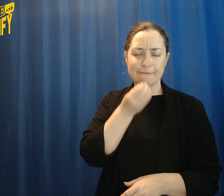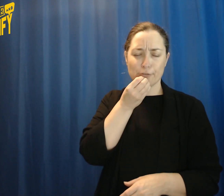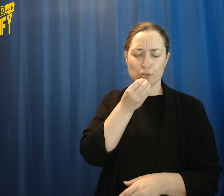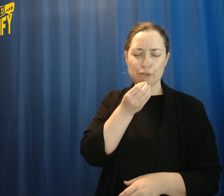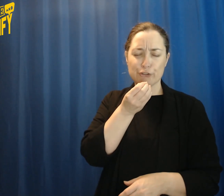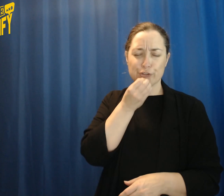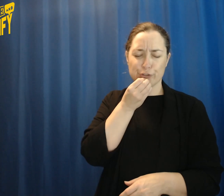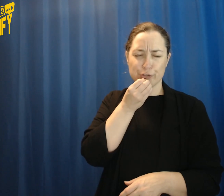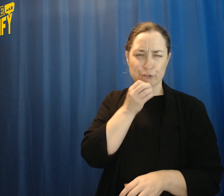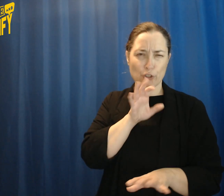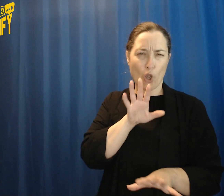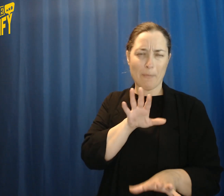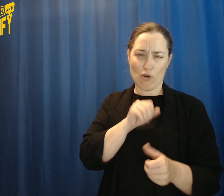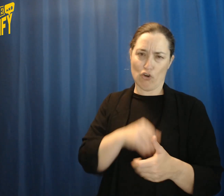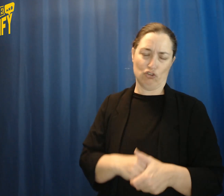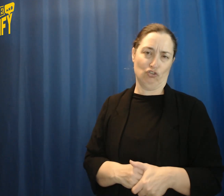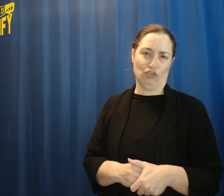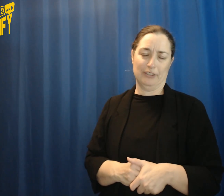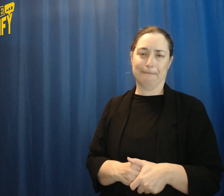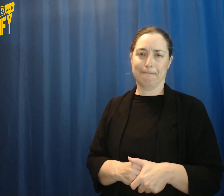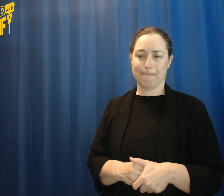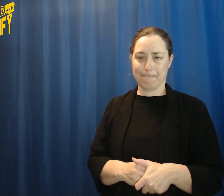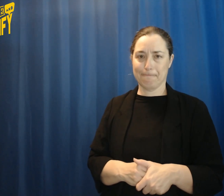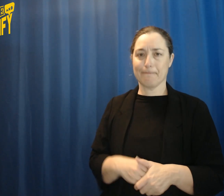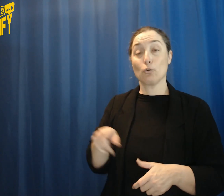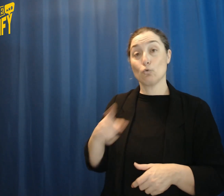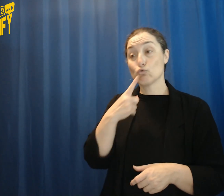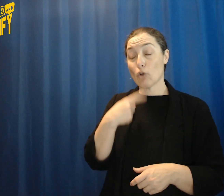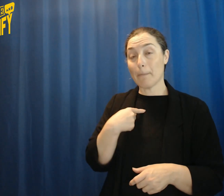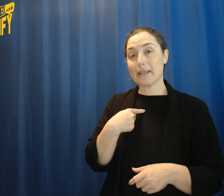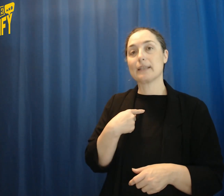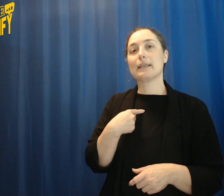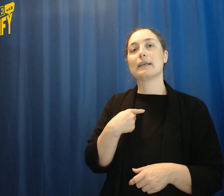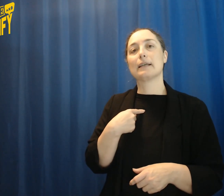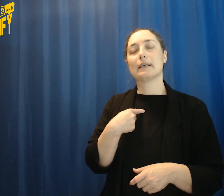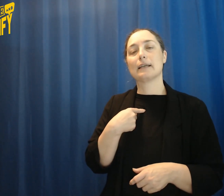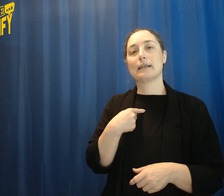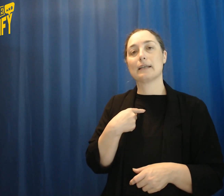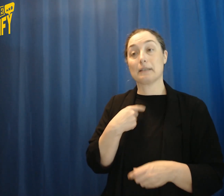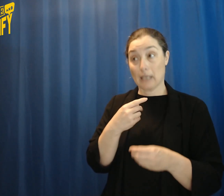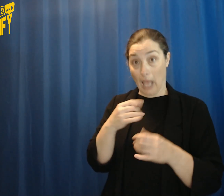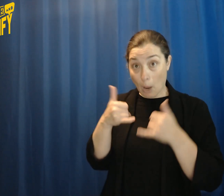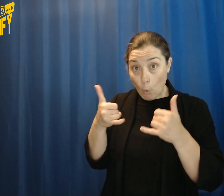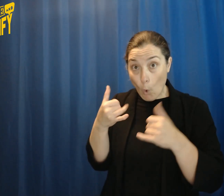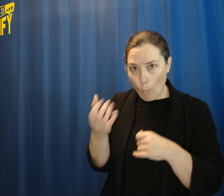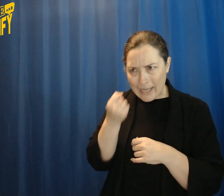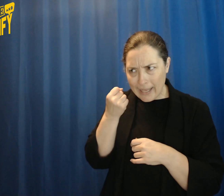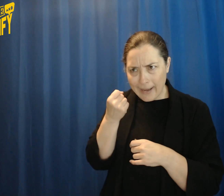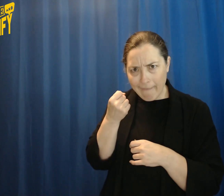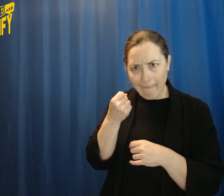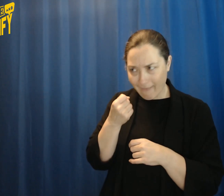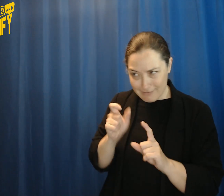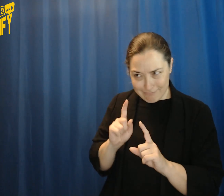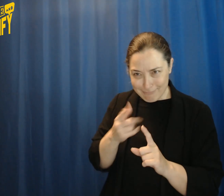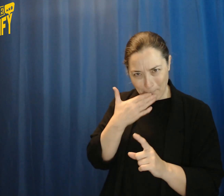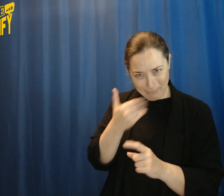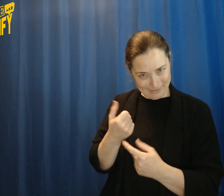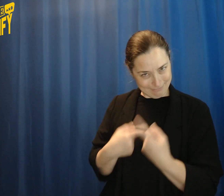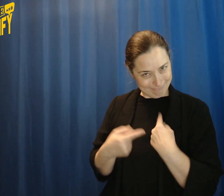life. And then you told me that some of it was award-winning. So can you talk to me a bit about